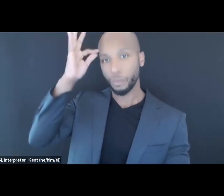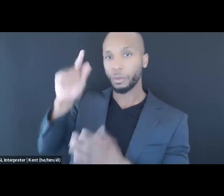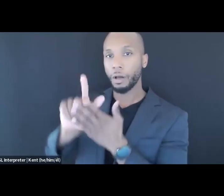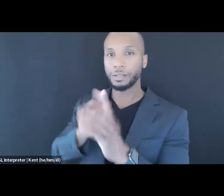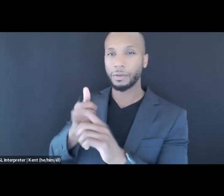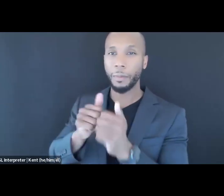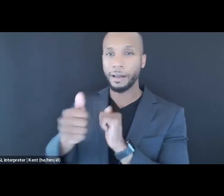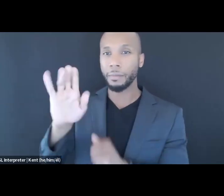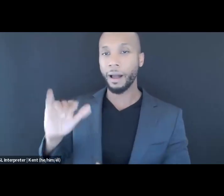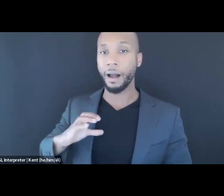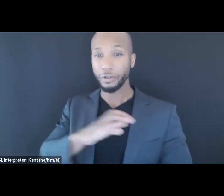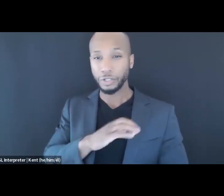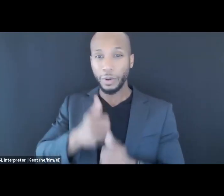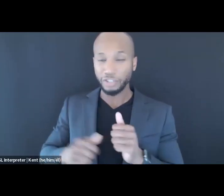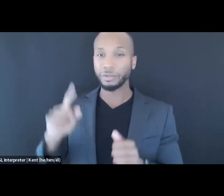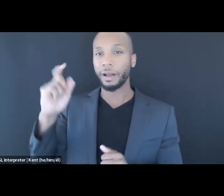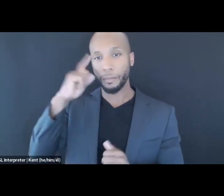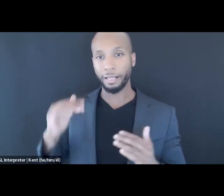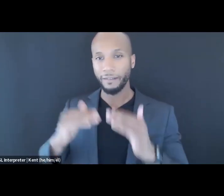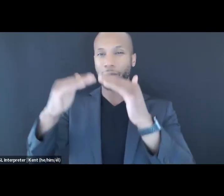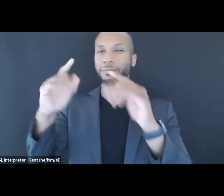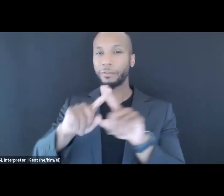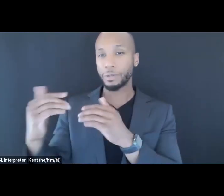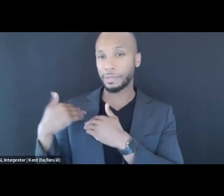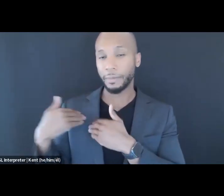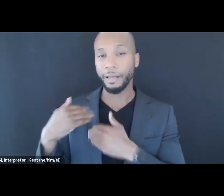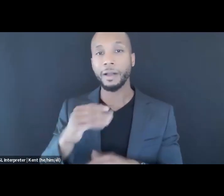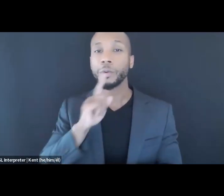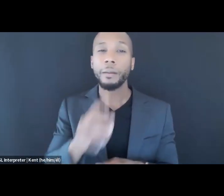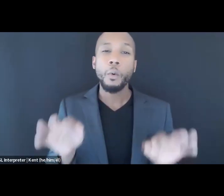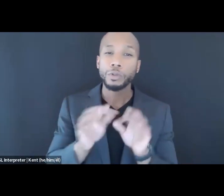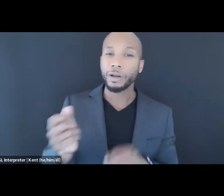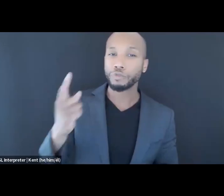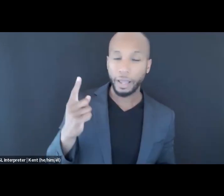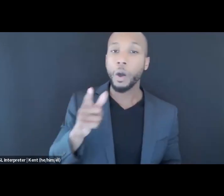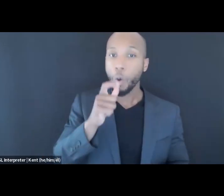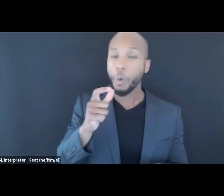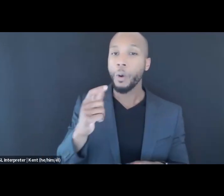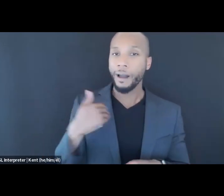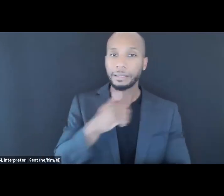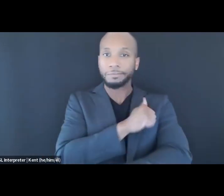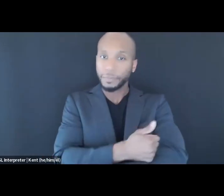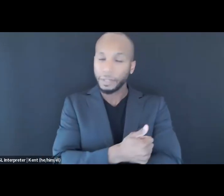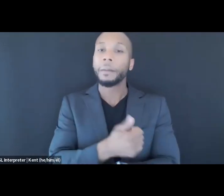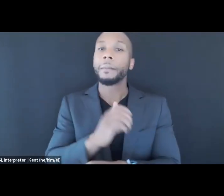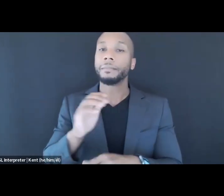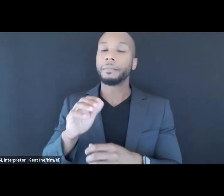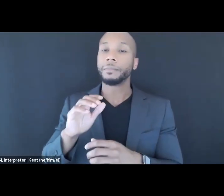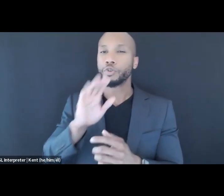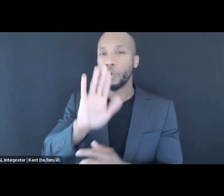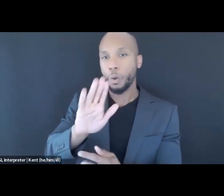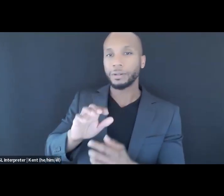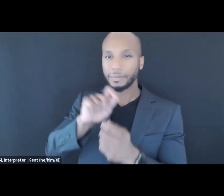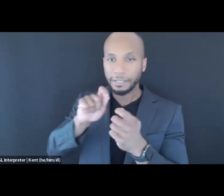Congress. So, each level of government has different responsibilities, and it's really important to understand who holds the power over your specific